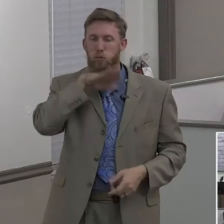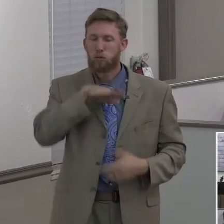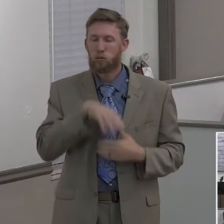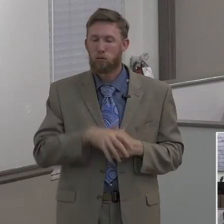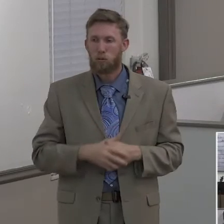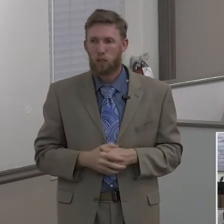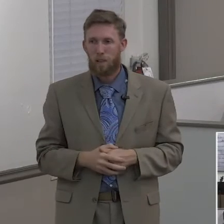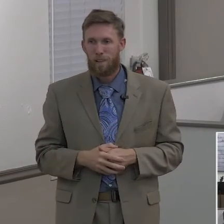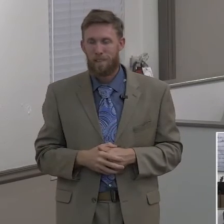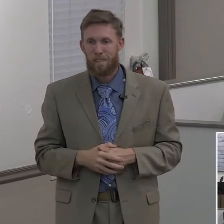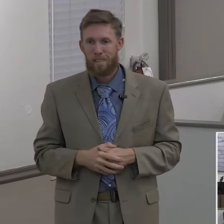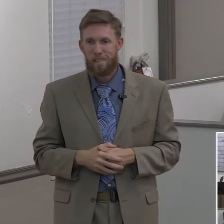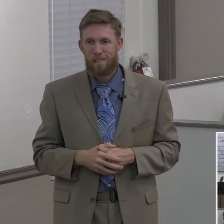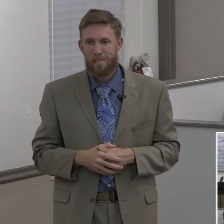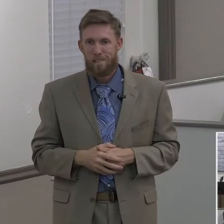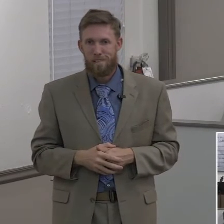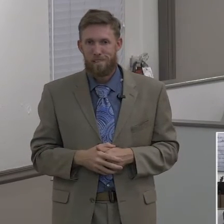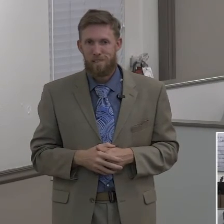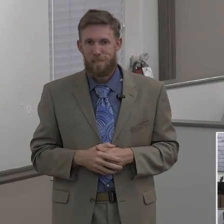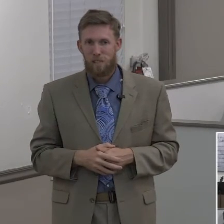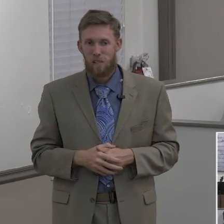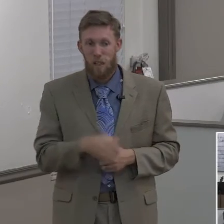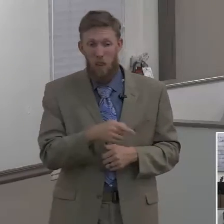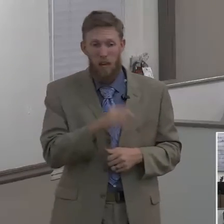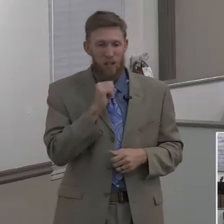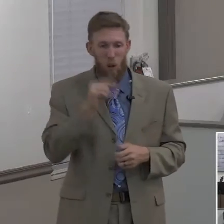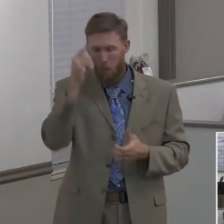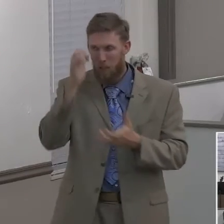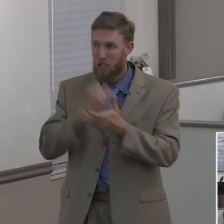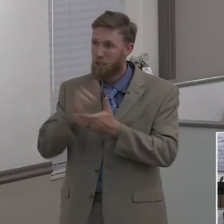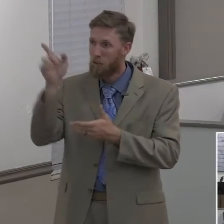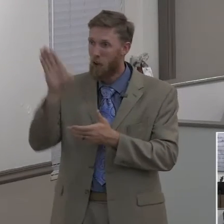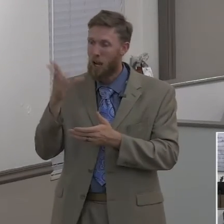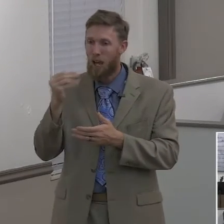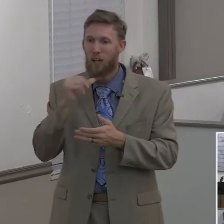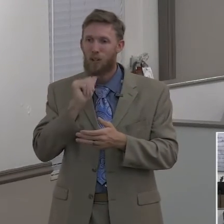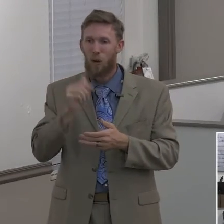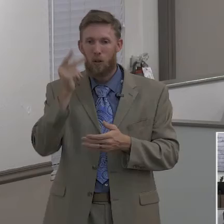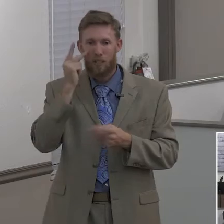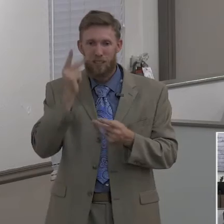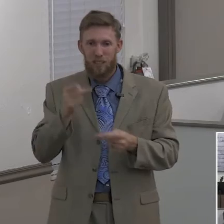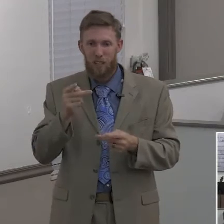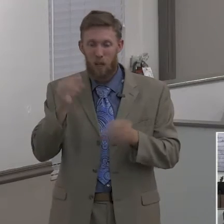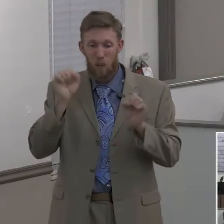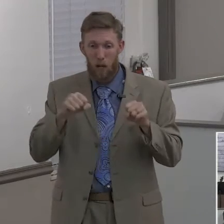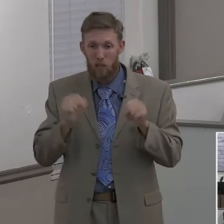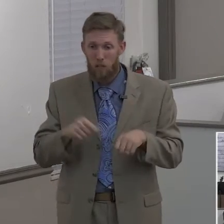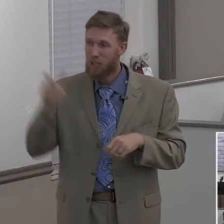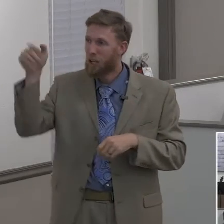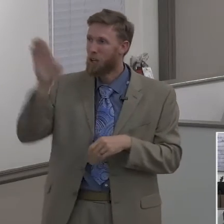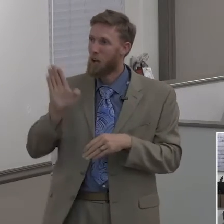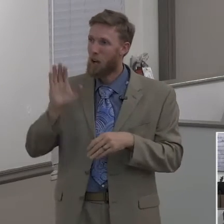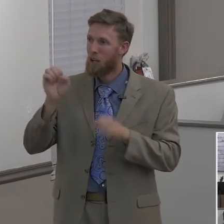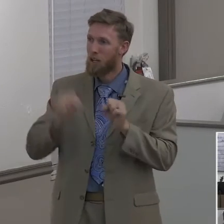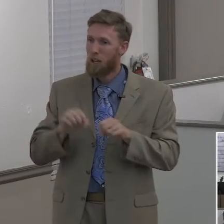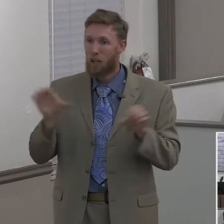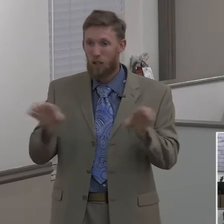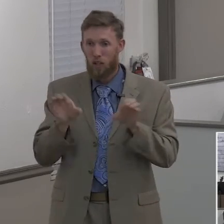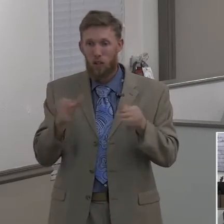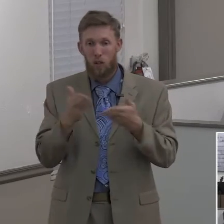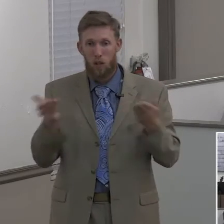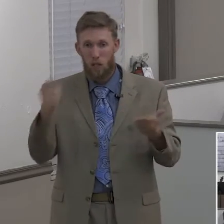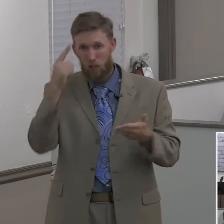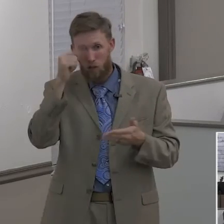frustration. They do not believe God, and they don't see the possibility of the things that God can do for